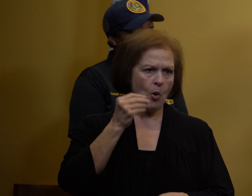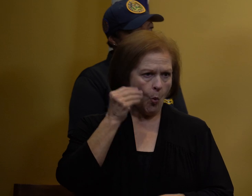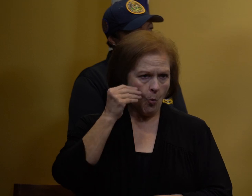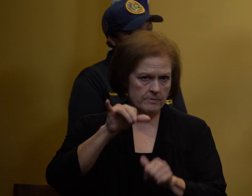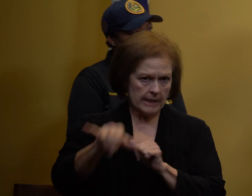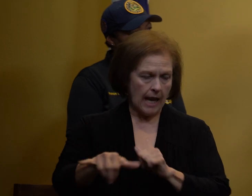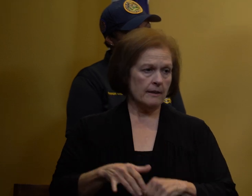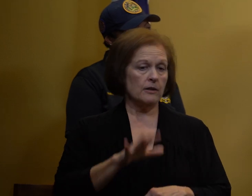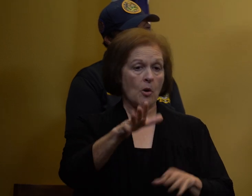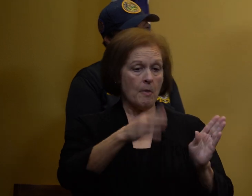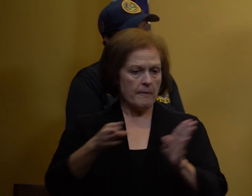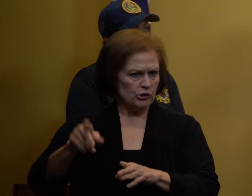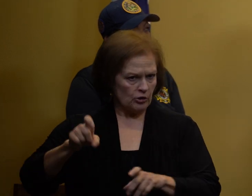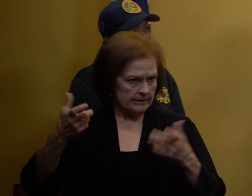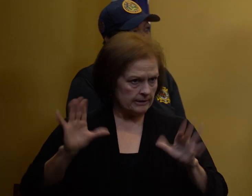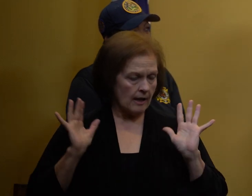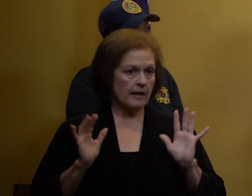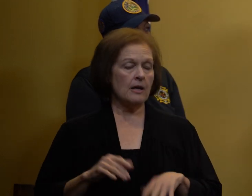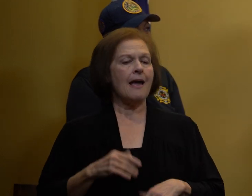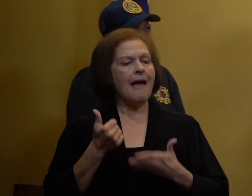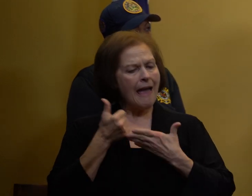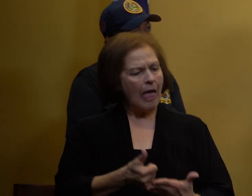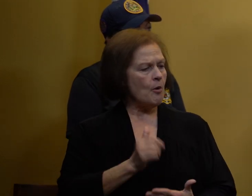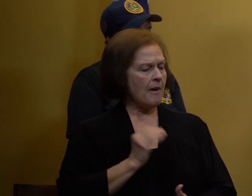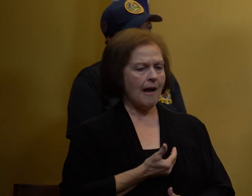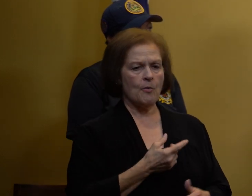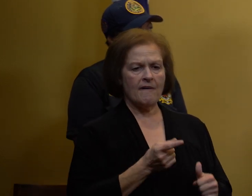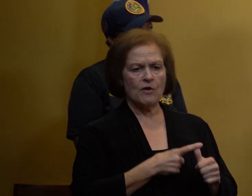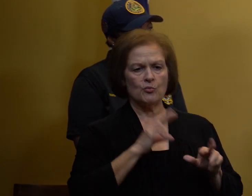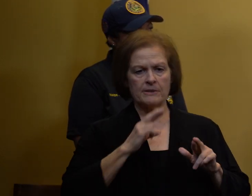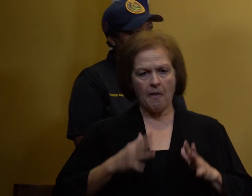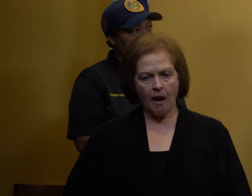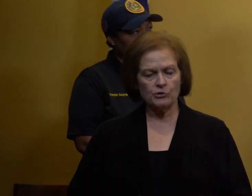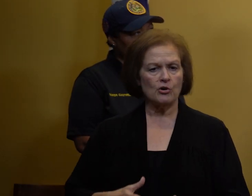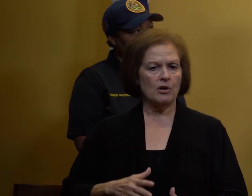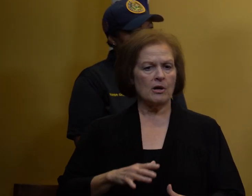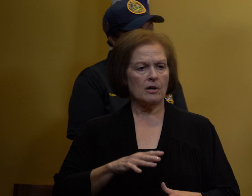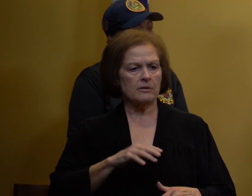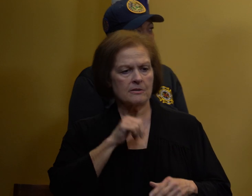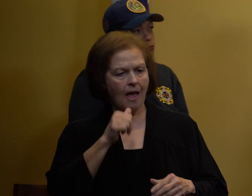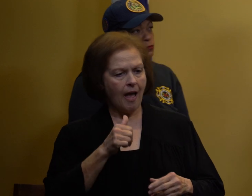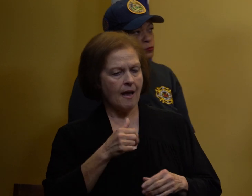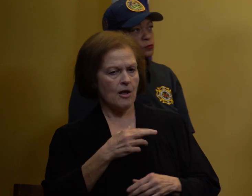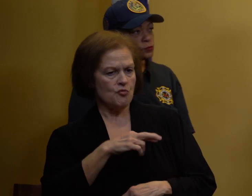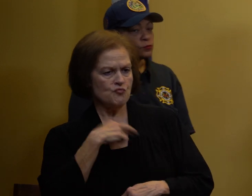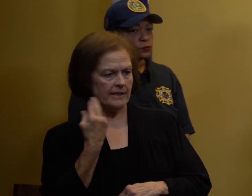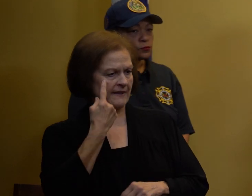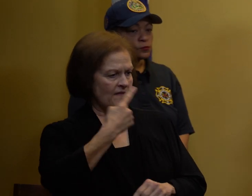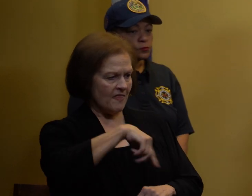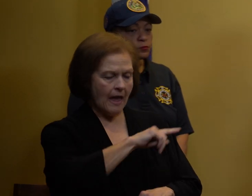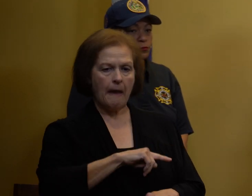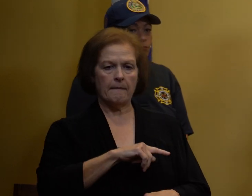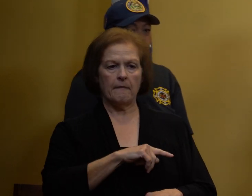should be done, right? Help our first responders to be safe by not putting them at risk to to come out and have to do rescues for people